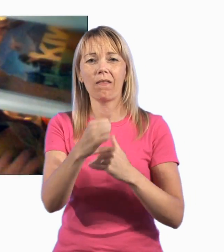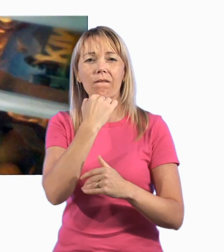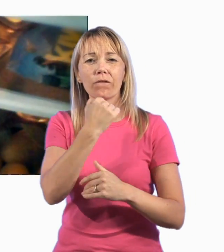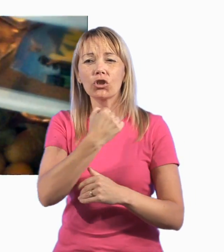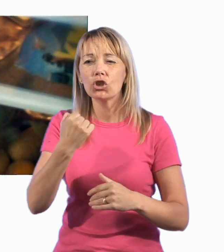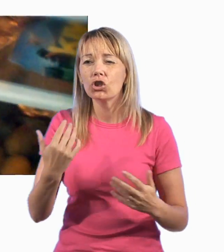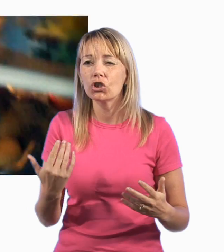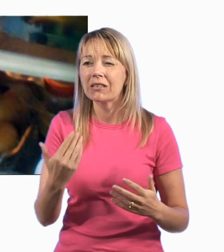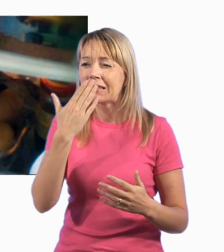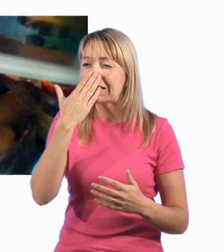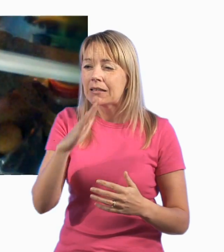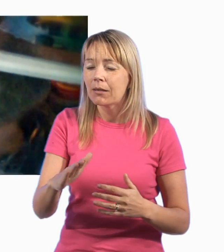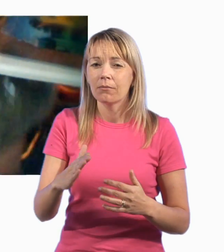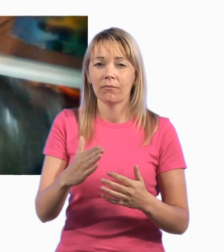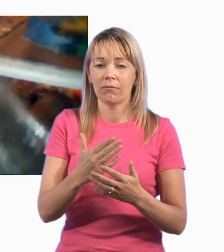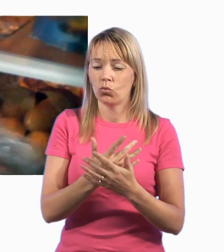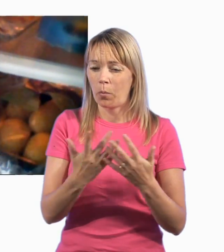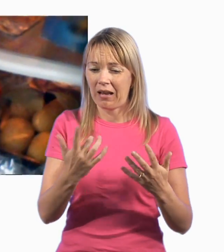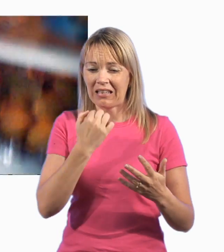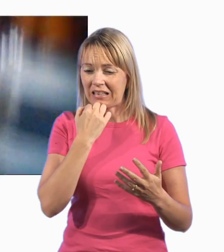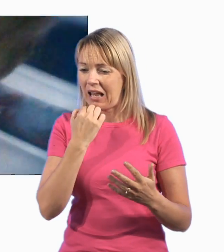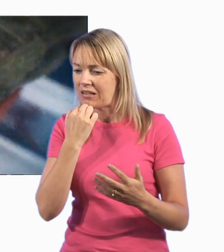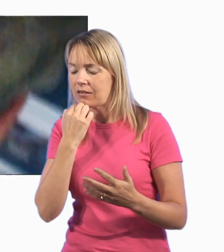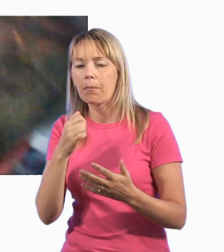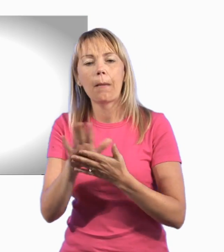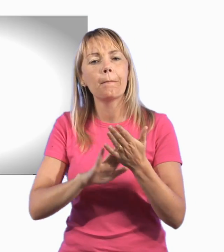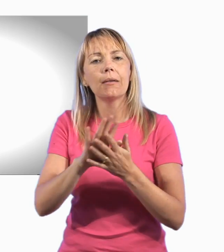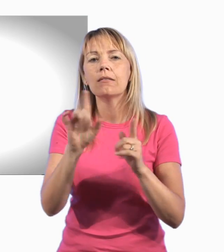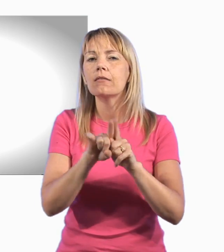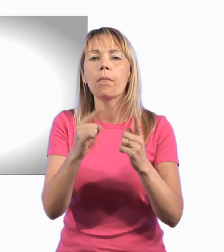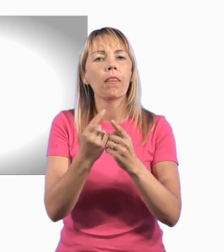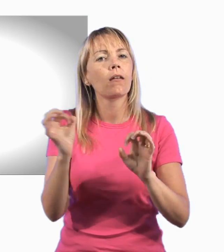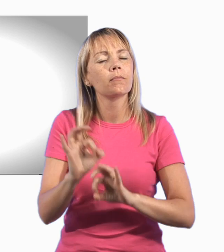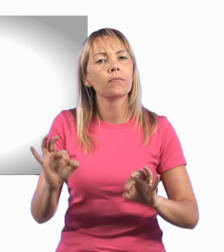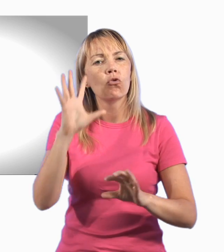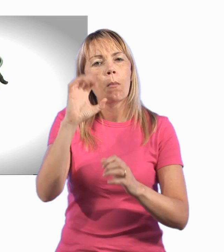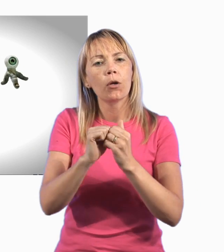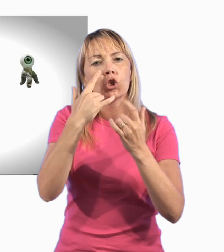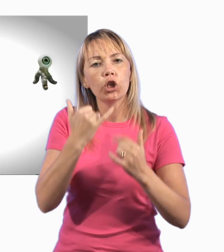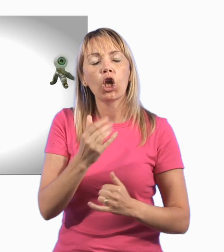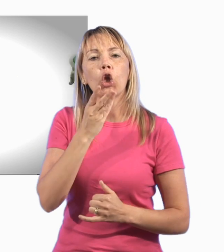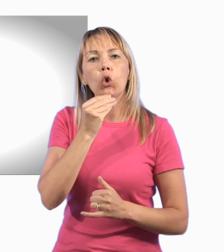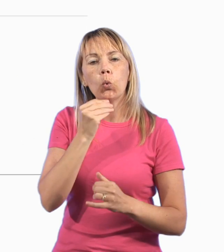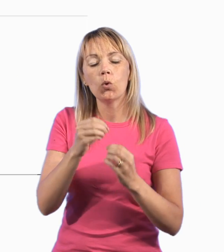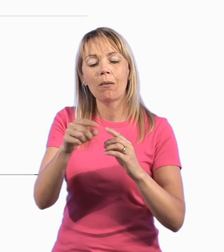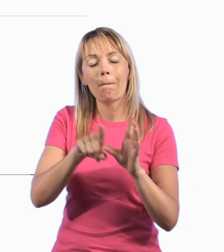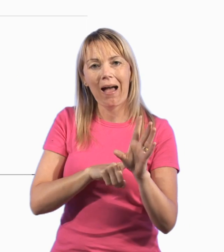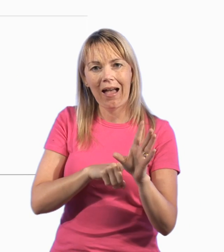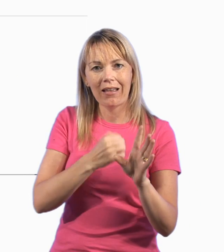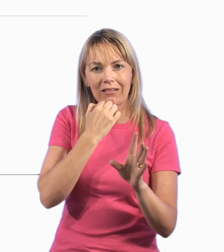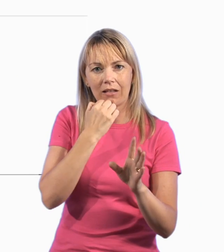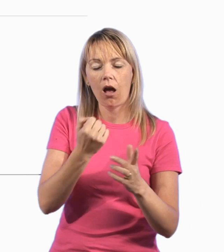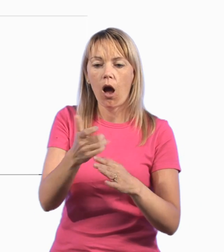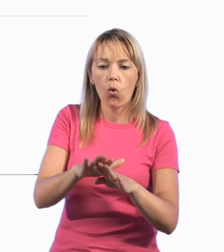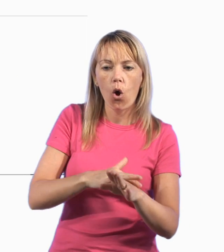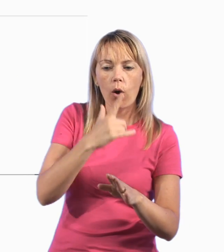It seems like so many dates, but they don't all mean the same thing. Remember to check whether it's a use-by date, which tells you how long